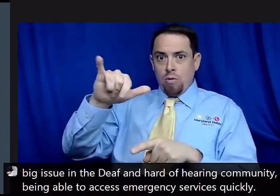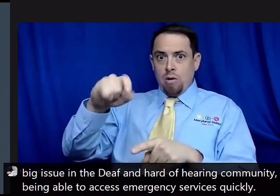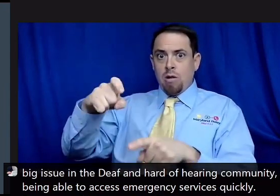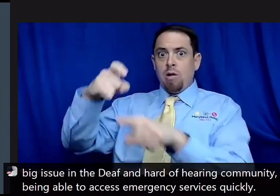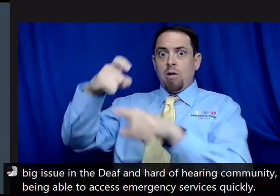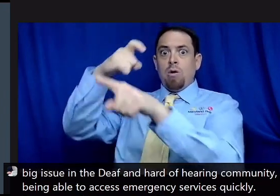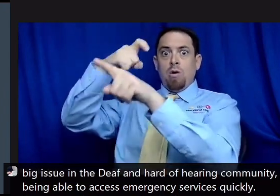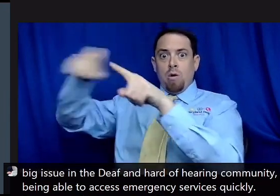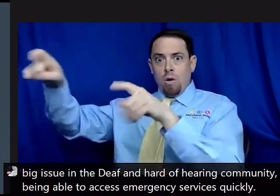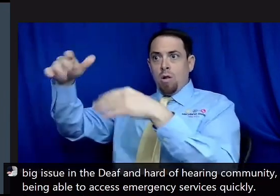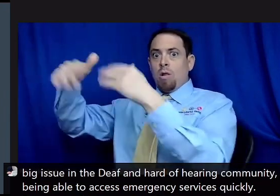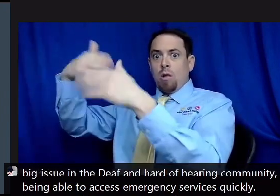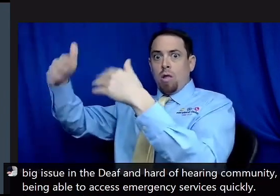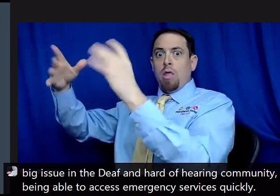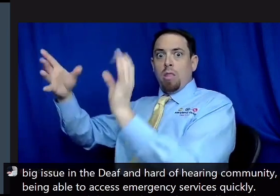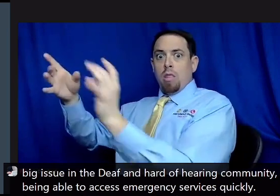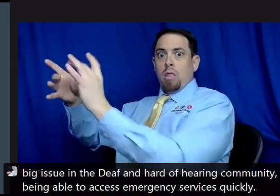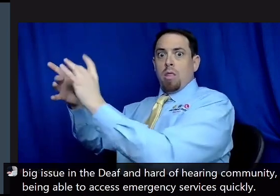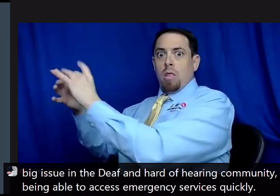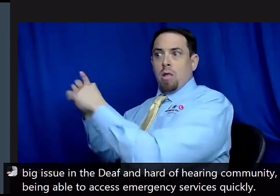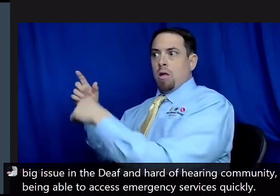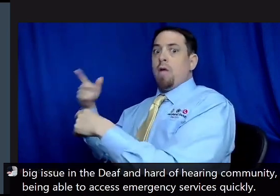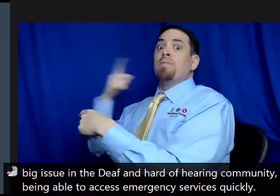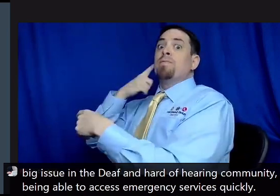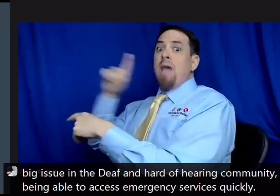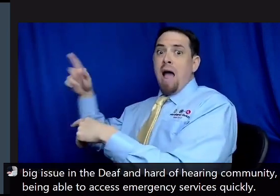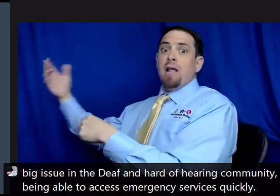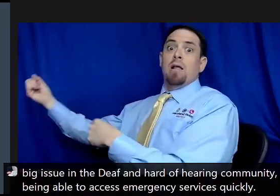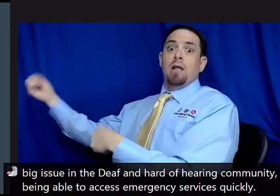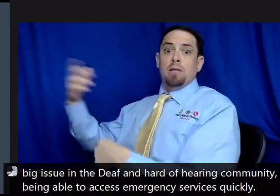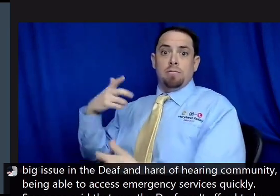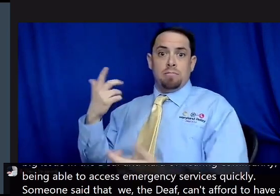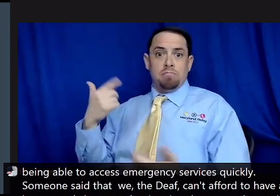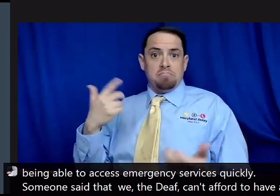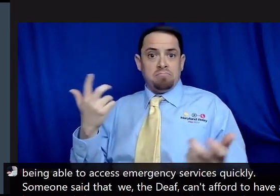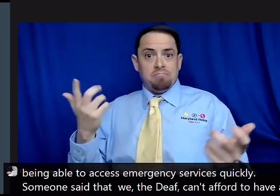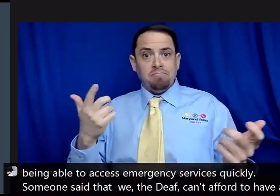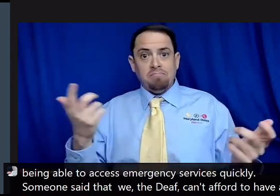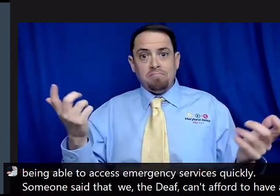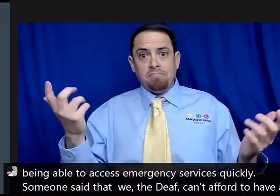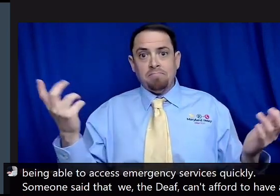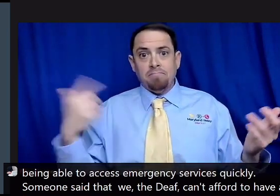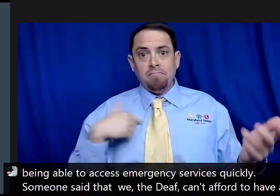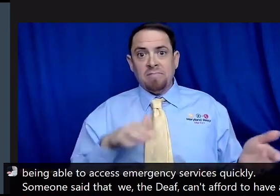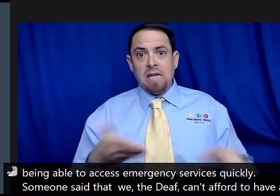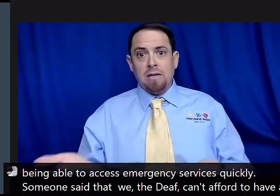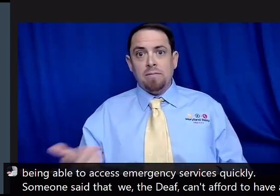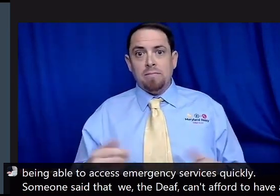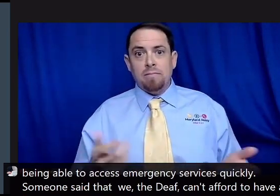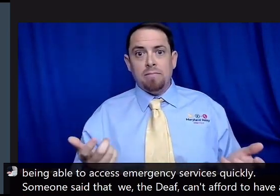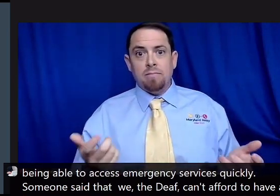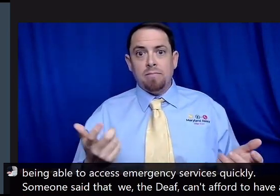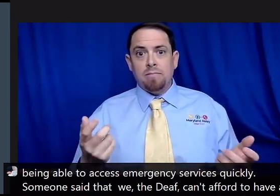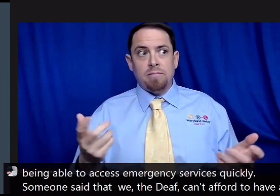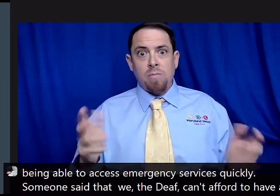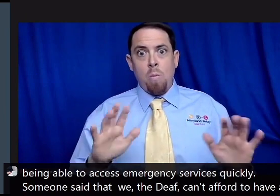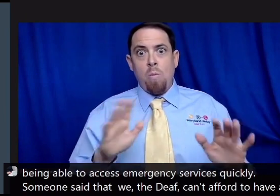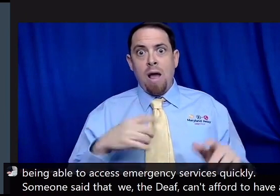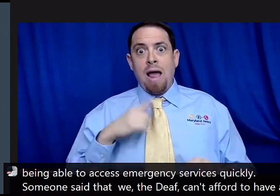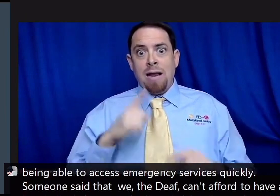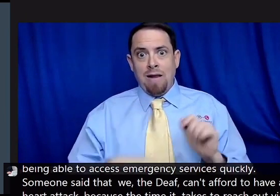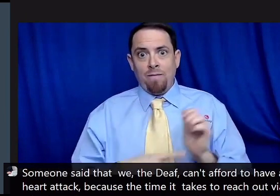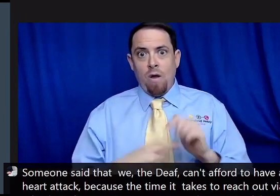because the time it takes to reach out via relay in order to get emergency services started, in that time frame,